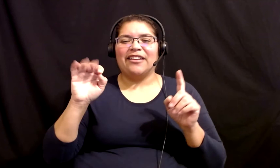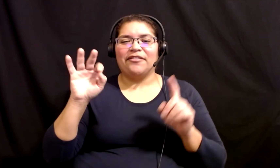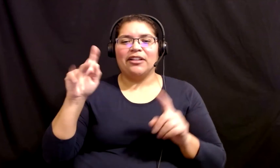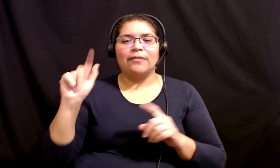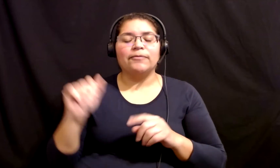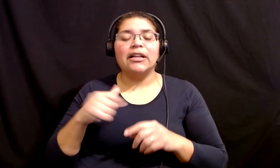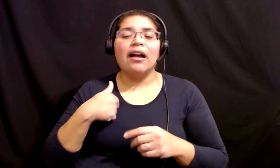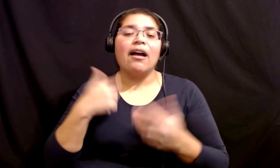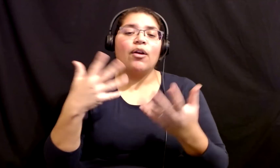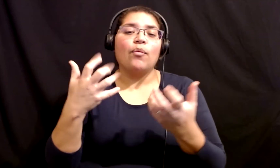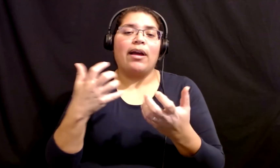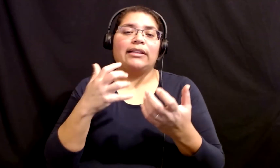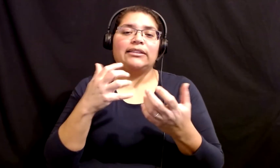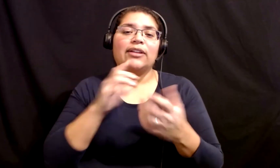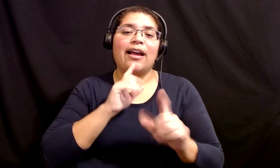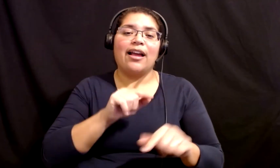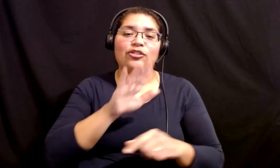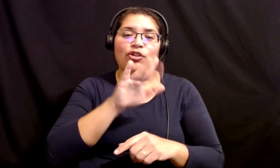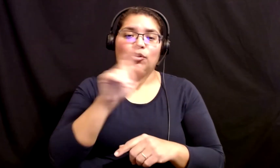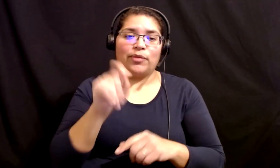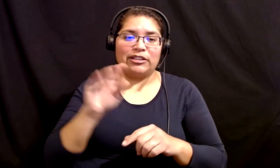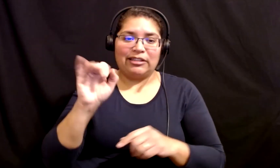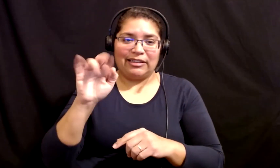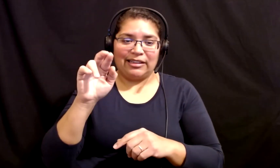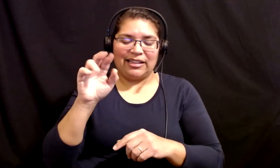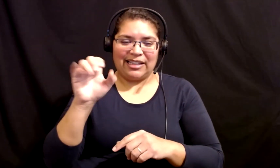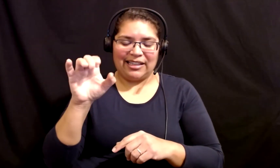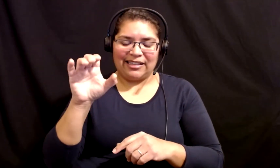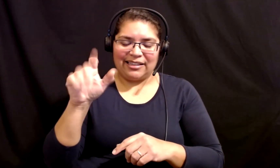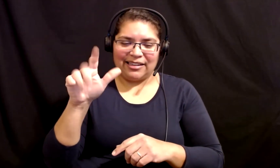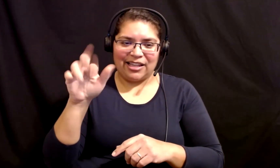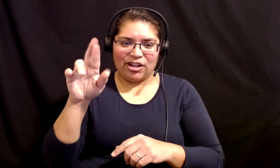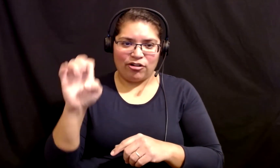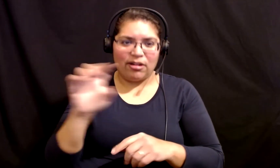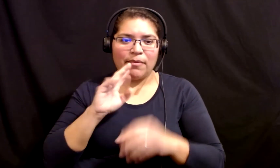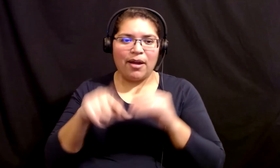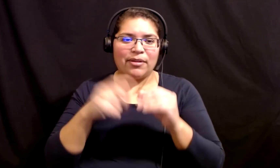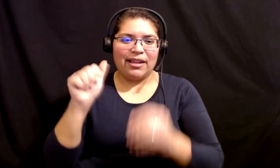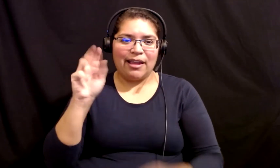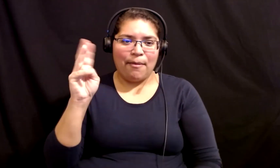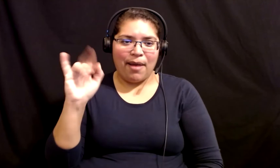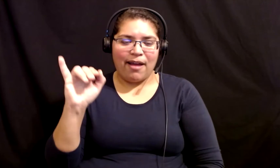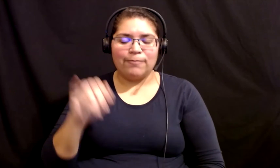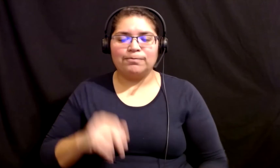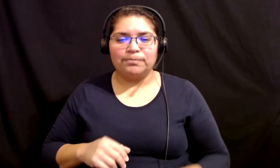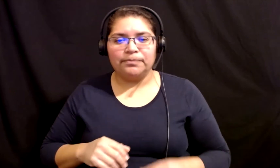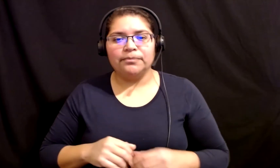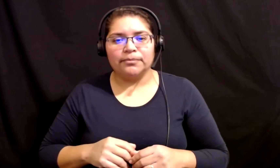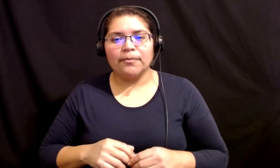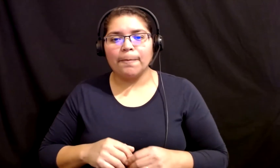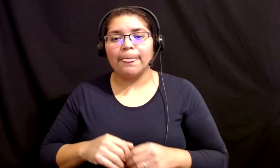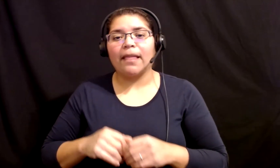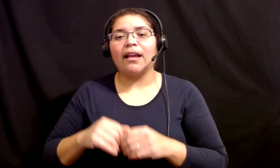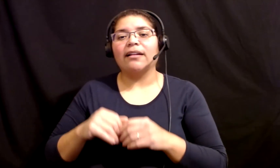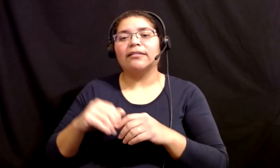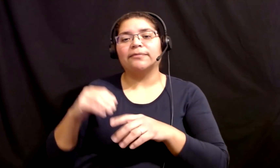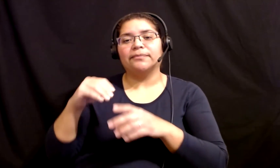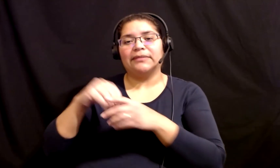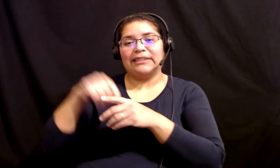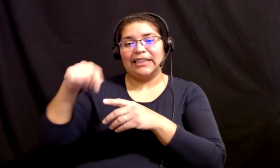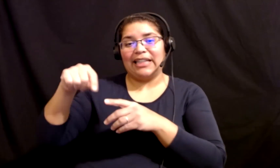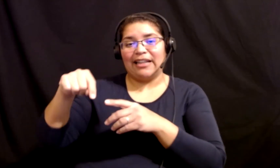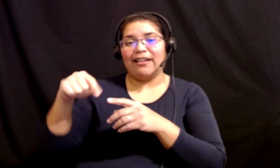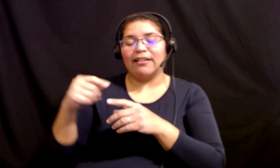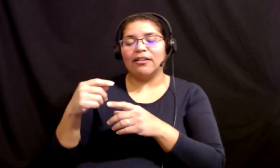start by answering your question, Claire, which is on the AMIs. So at Elevation Community Land Trust, we